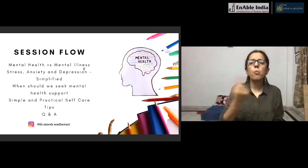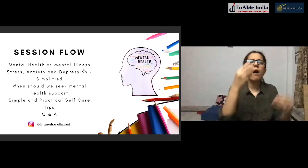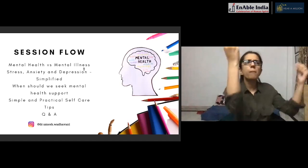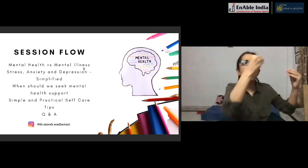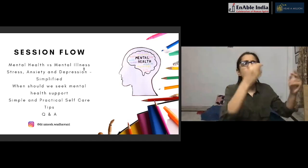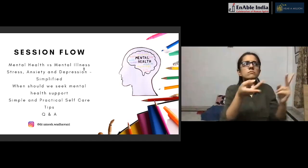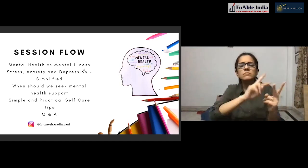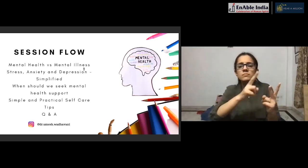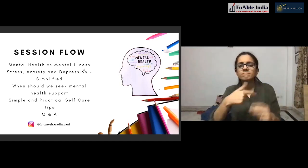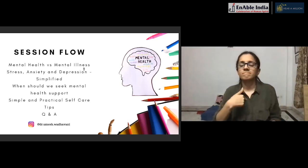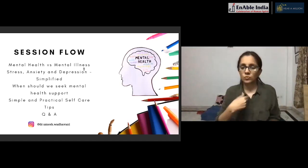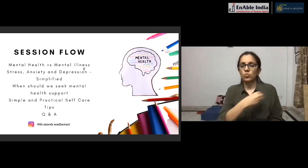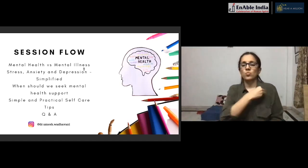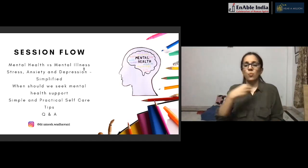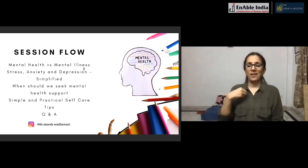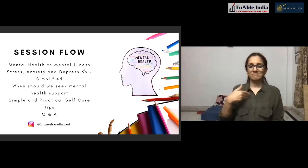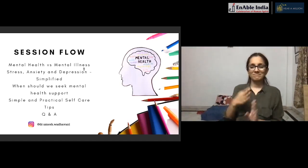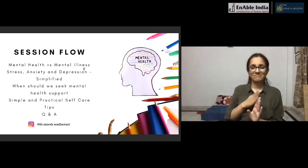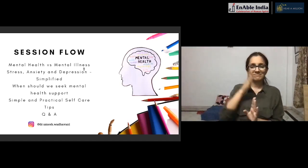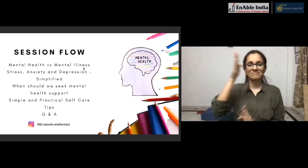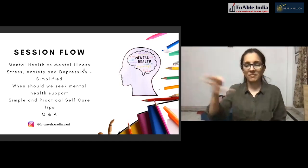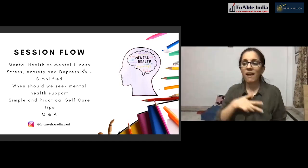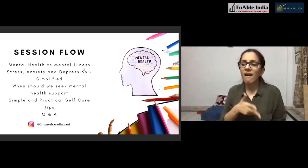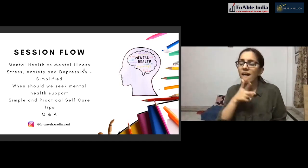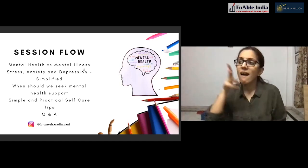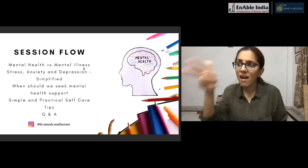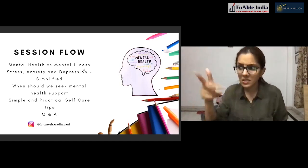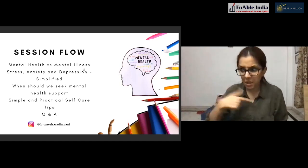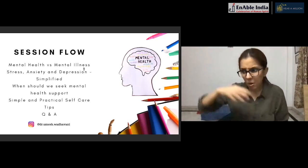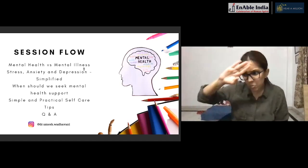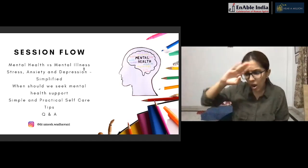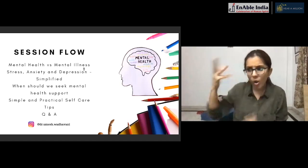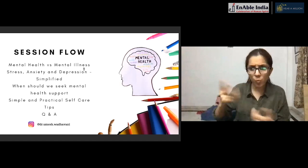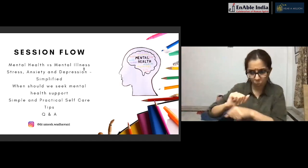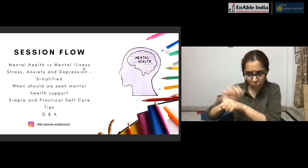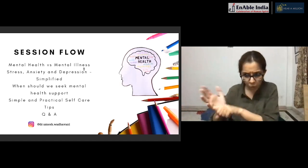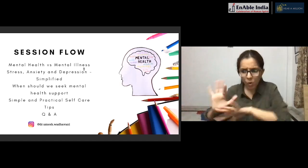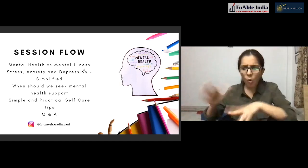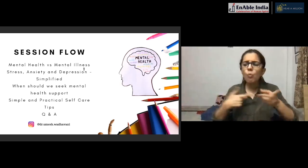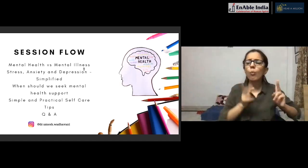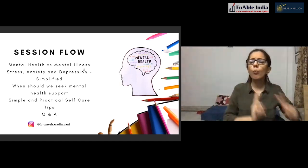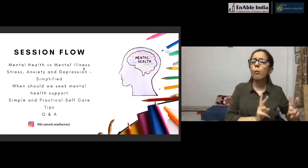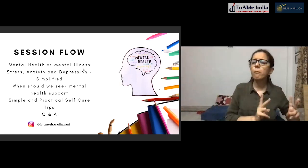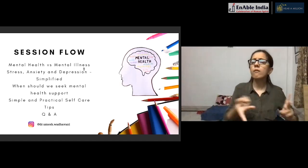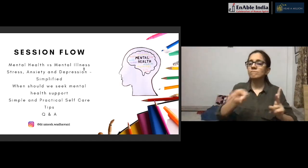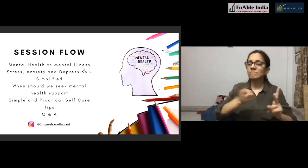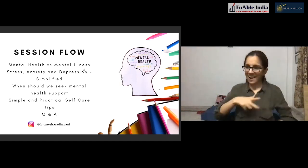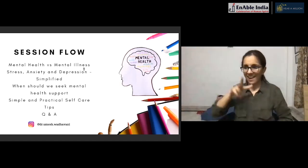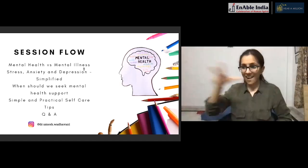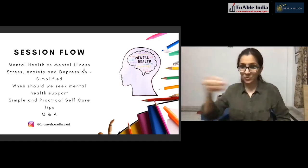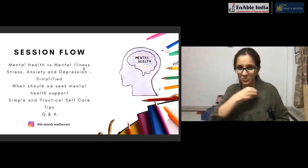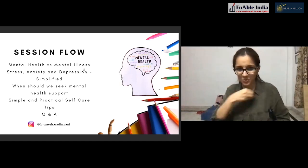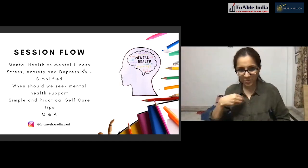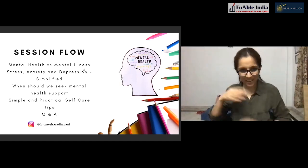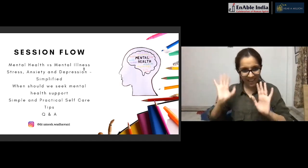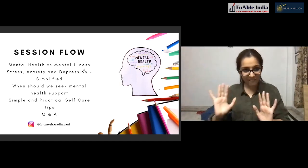What we do is we go to a doctor and find it out. Okay. In the same way, if we compare it